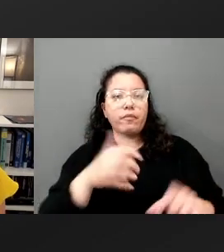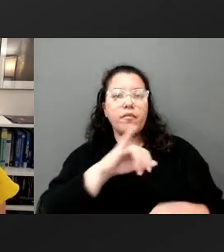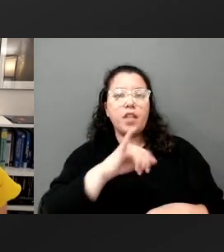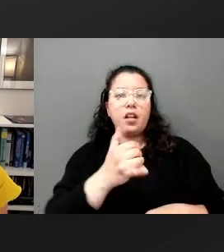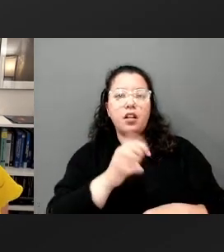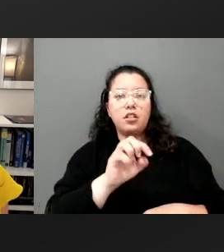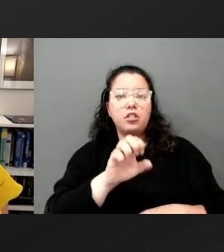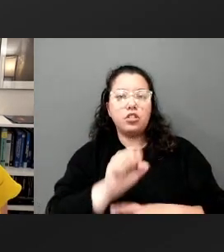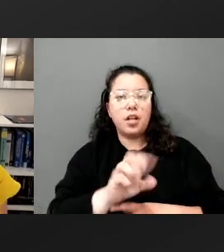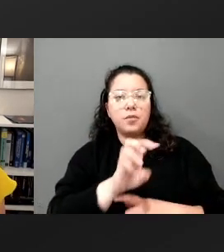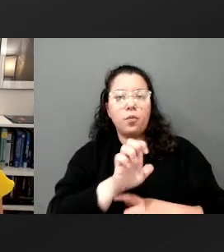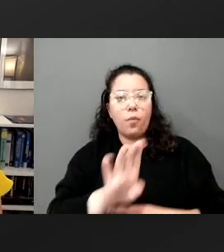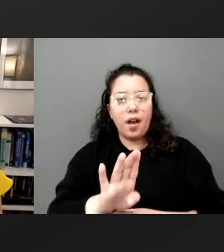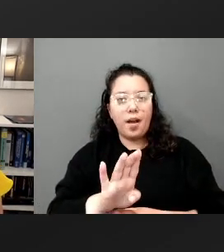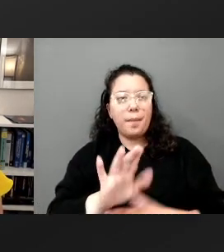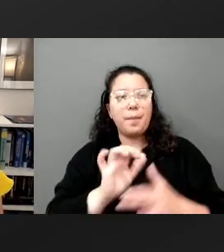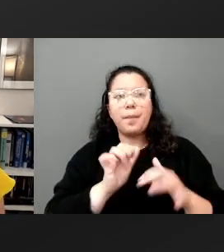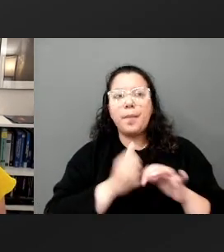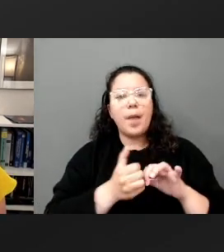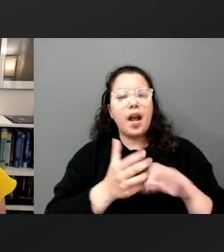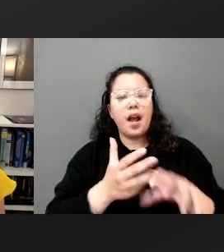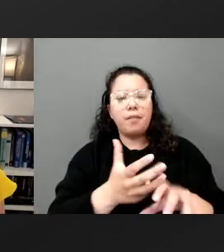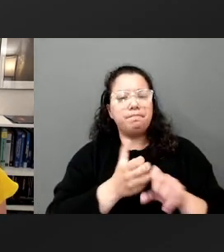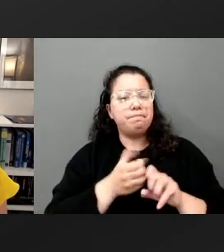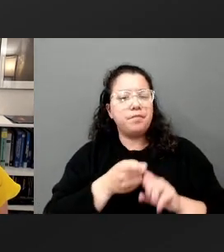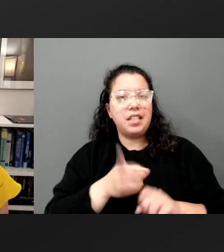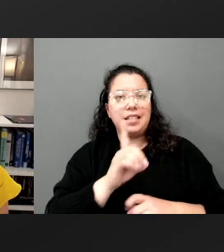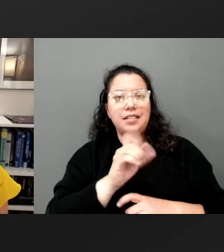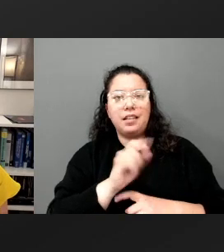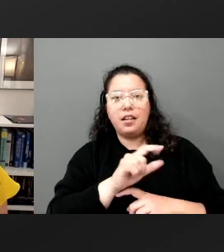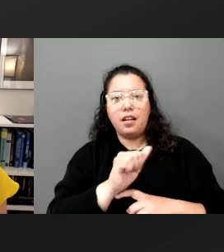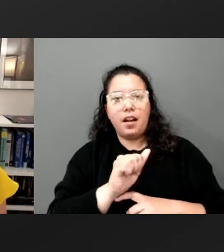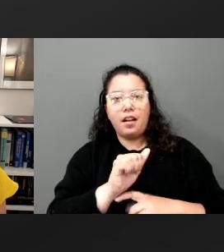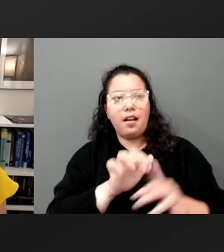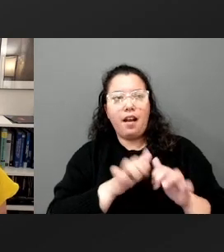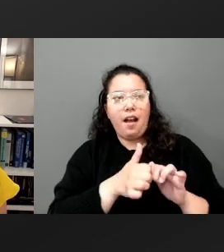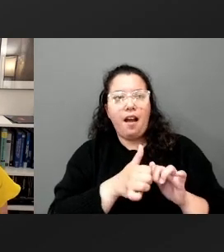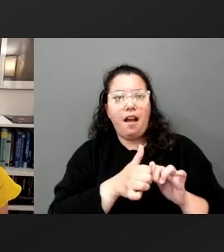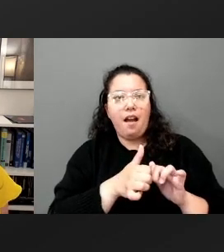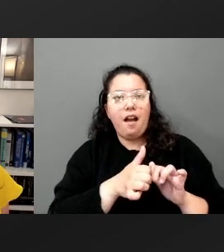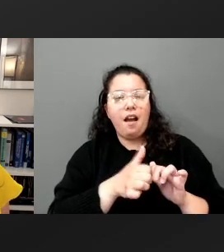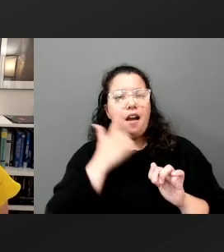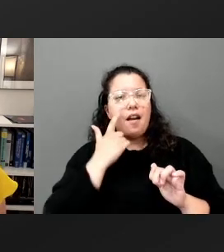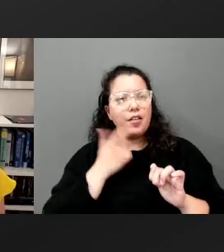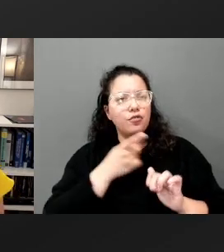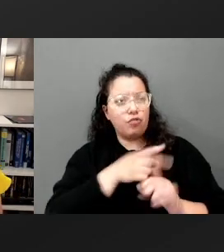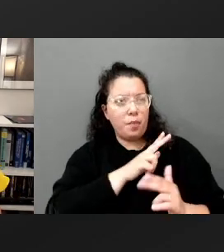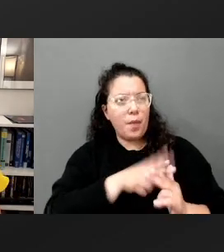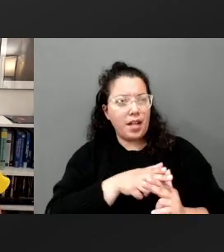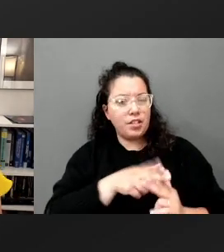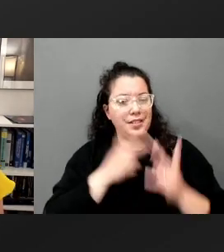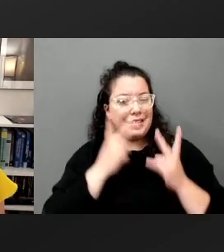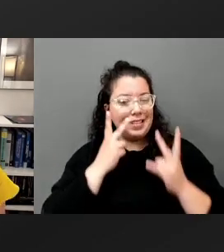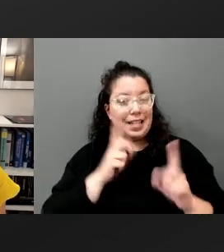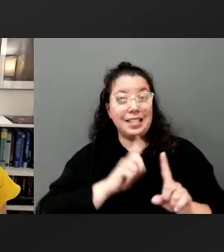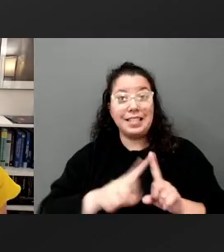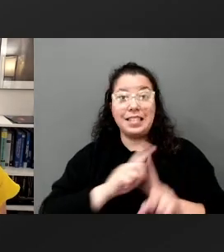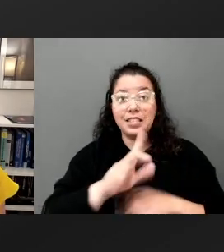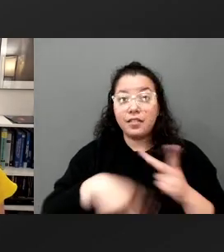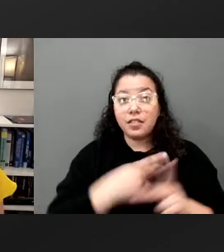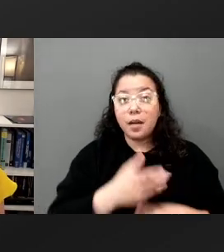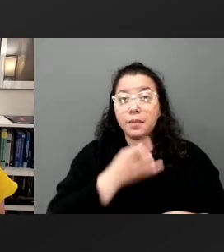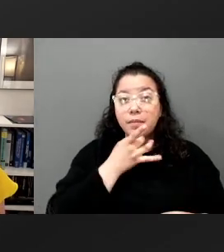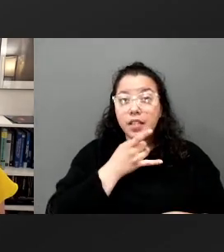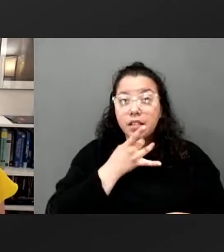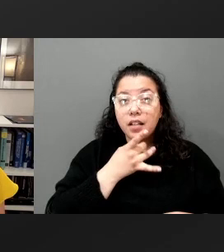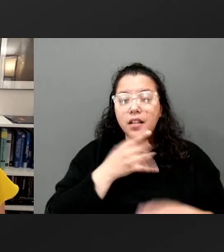Telescope get this data that we see here? Because you mentioned it's at different kinds of light and certain amounts are bringing out the